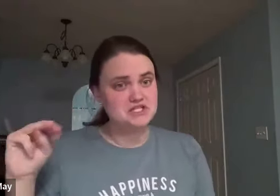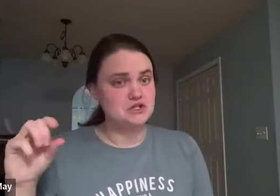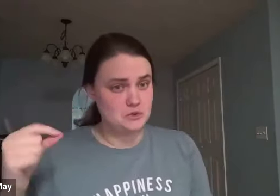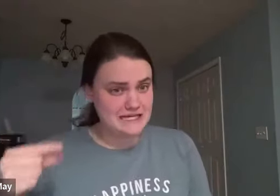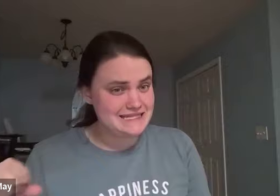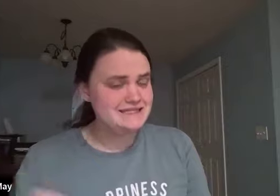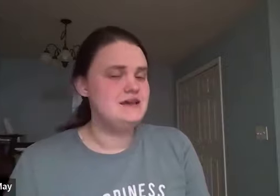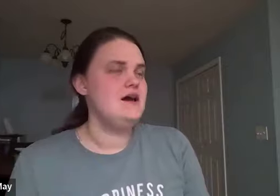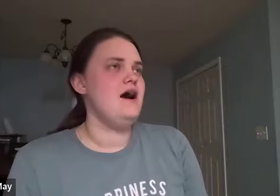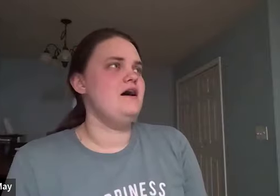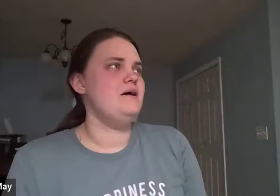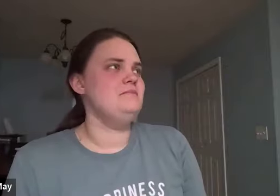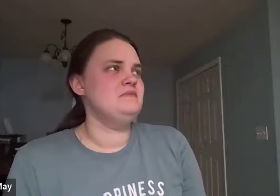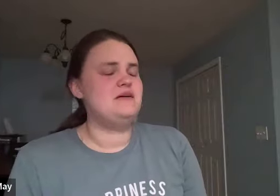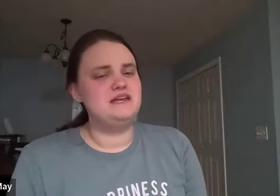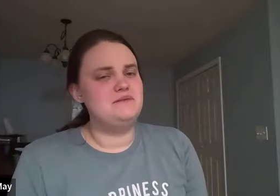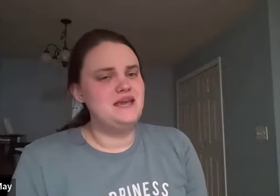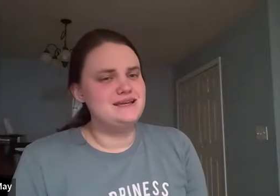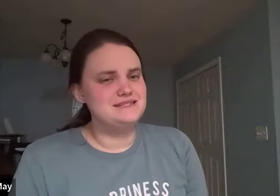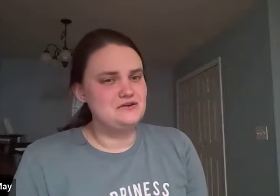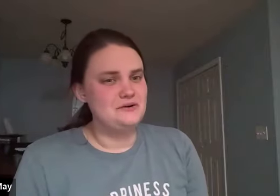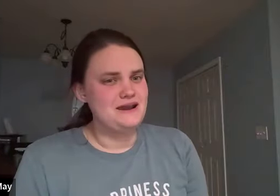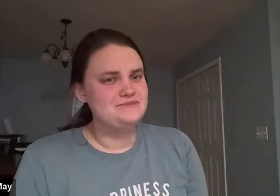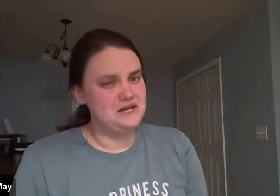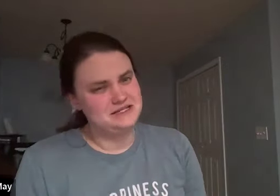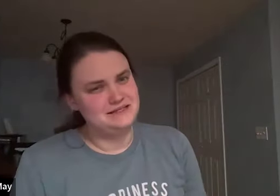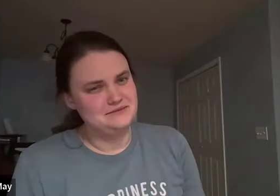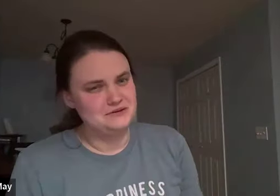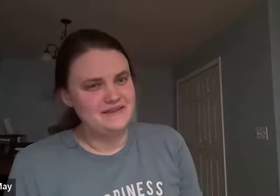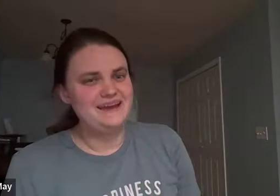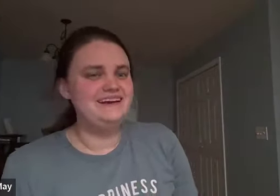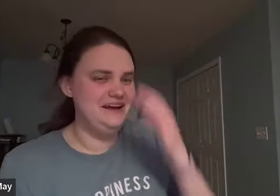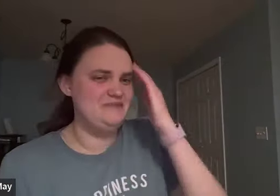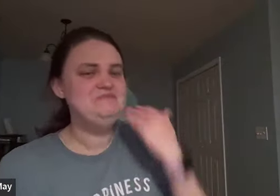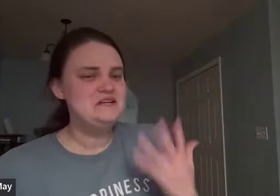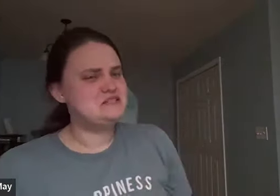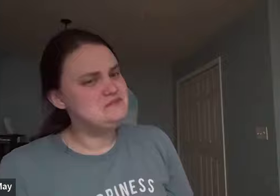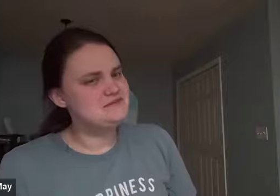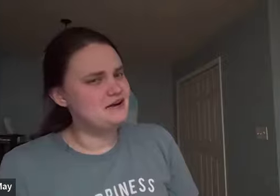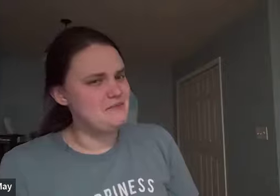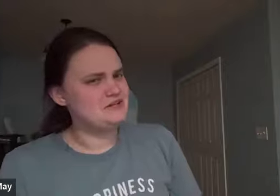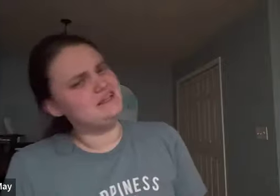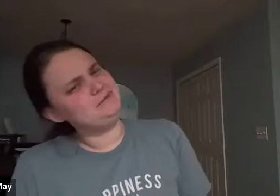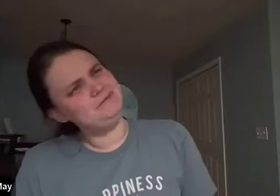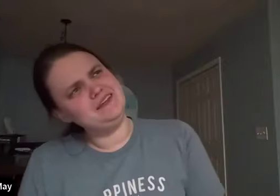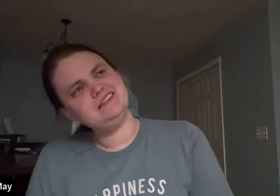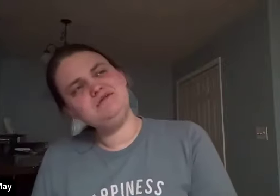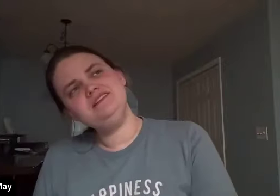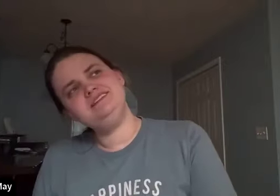mustard greens. They may not be ASL correct, but I can see them doing that. Sometimes that'll happen. You're like, is that really